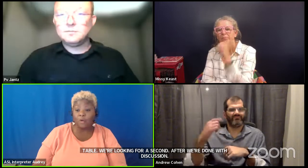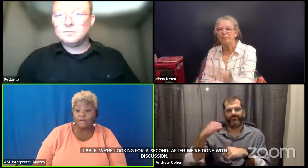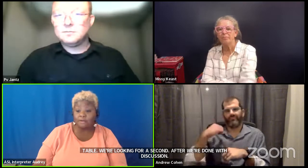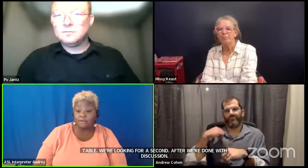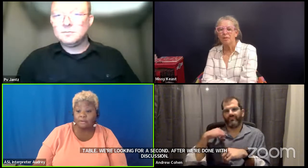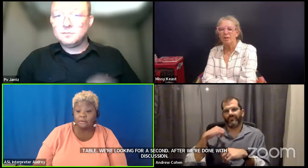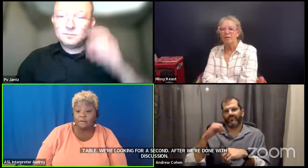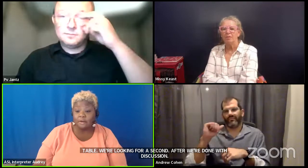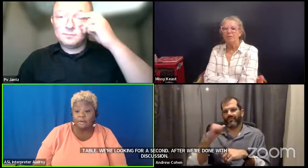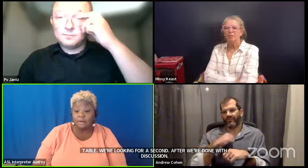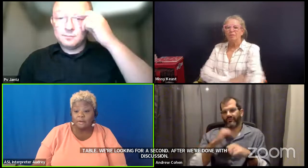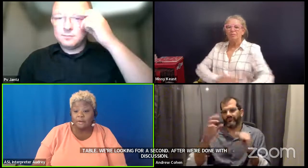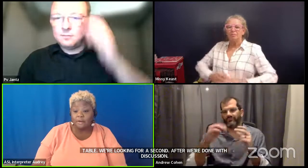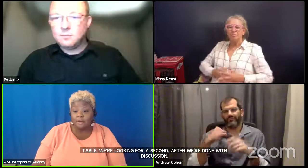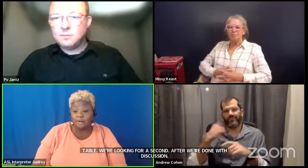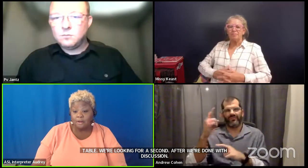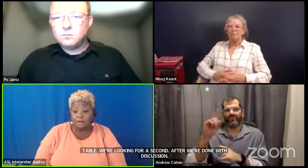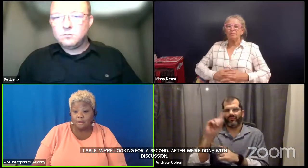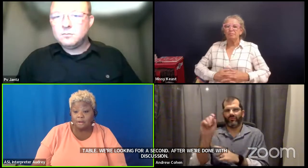Commissioner Cohen?